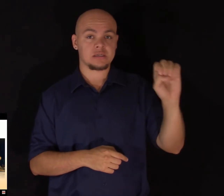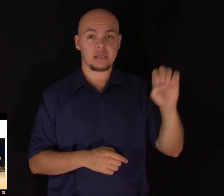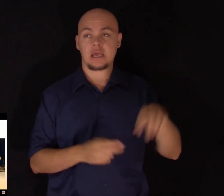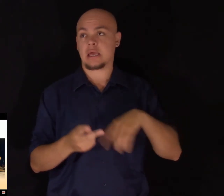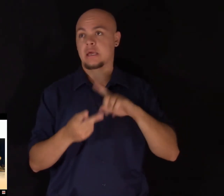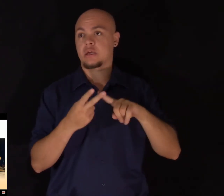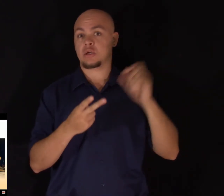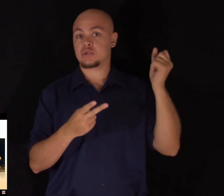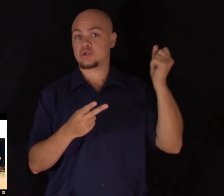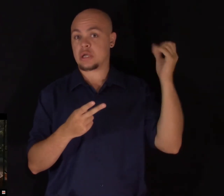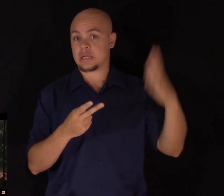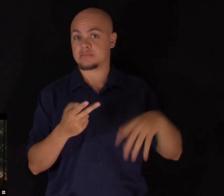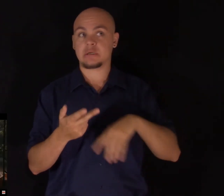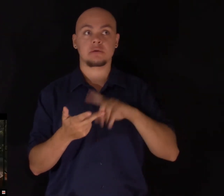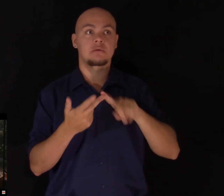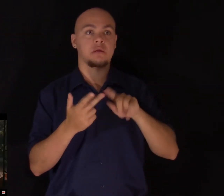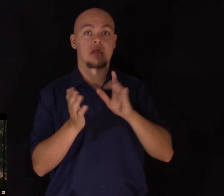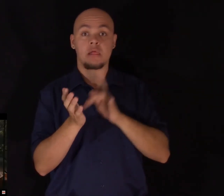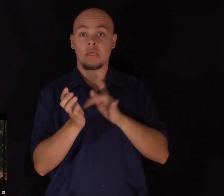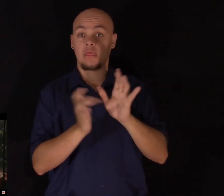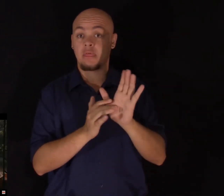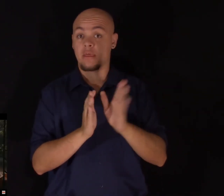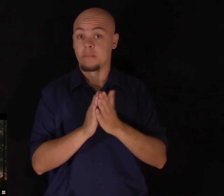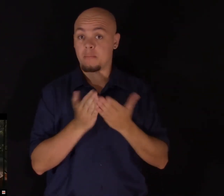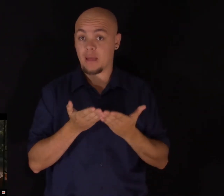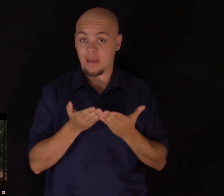Bible, news of the world.